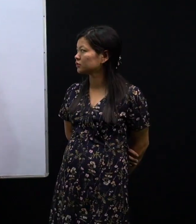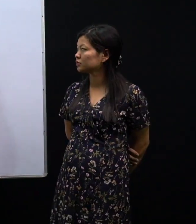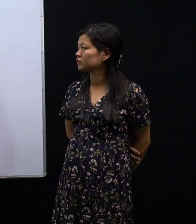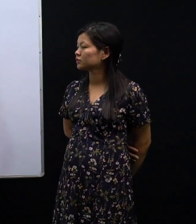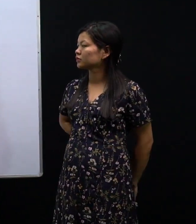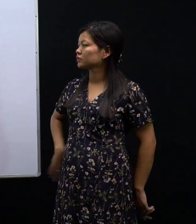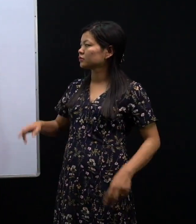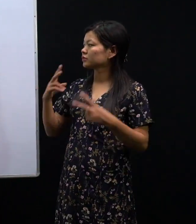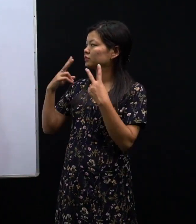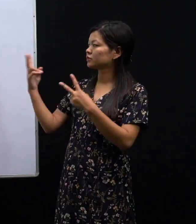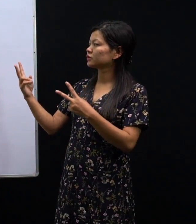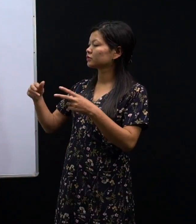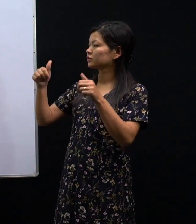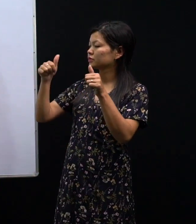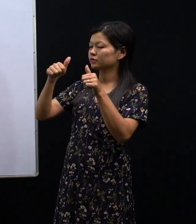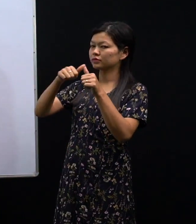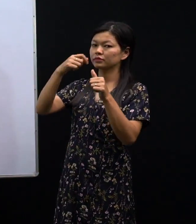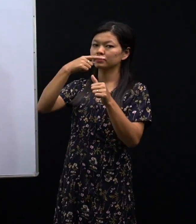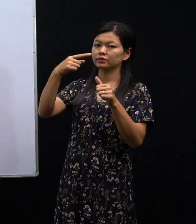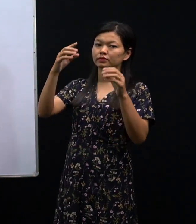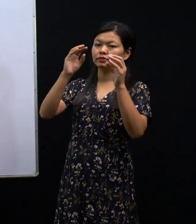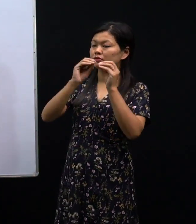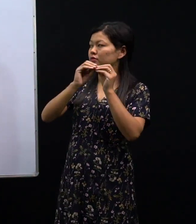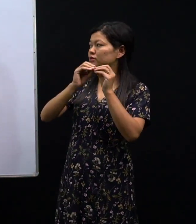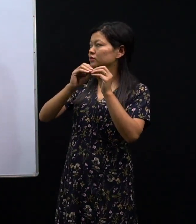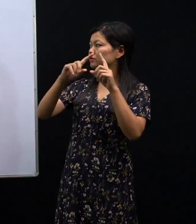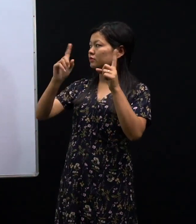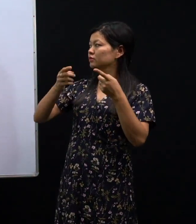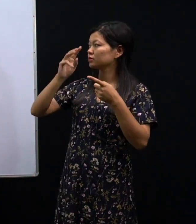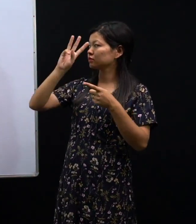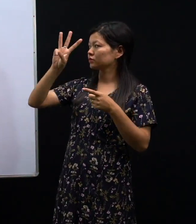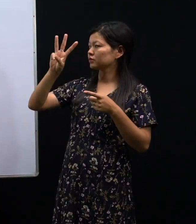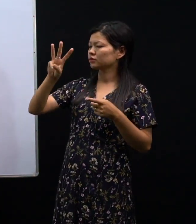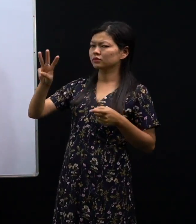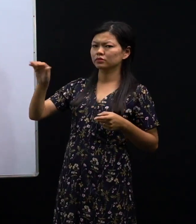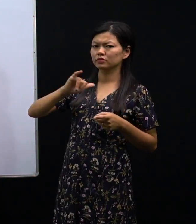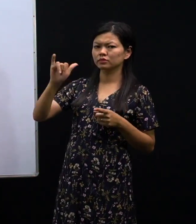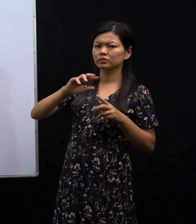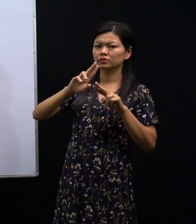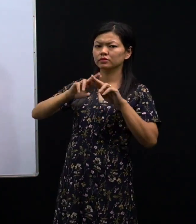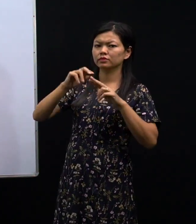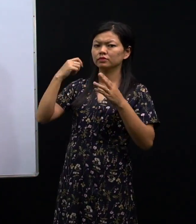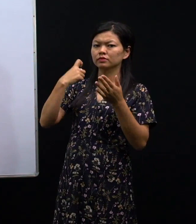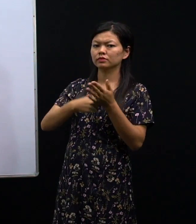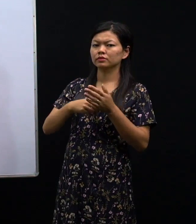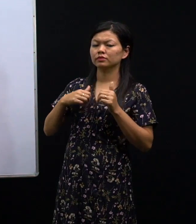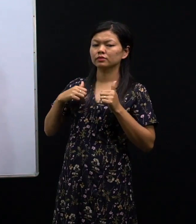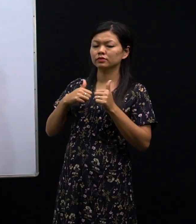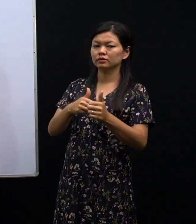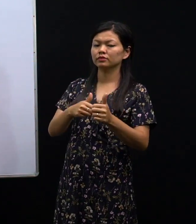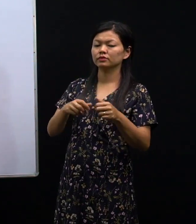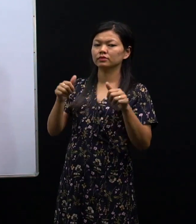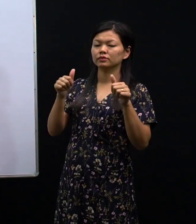Now look at here. A minus b whole cube. What do you have to do? Same thing. See how they are writing.